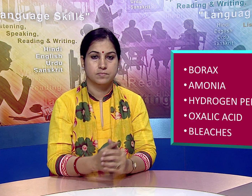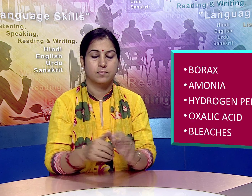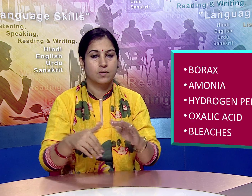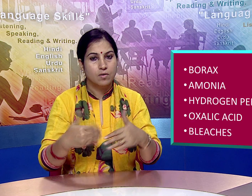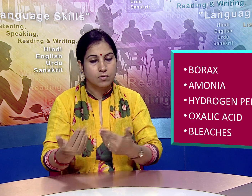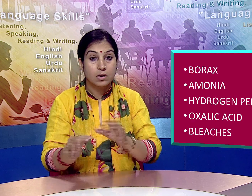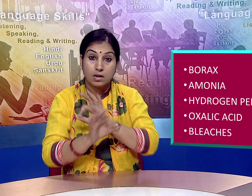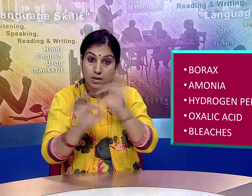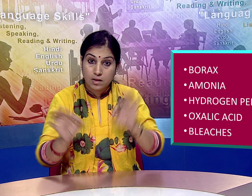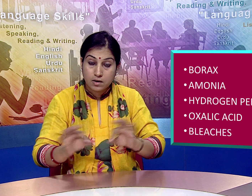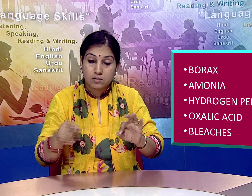and ready to use bleaches.